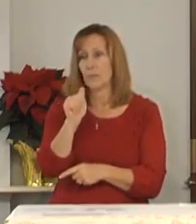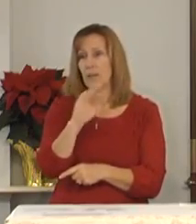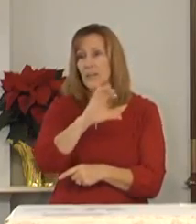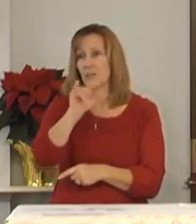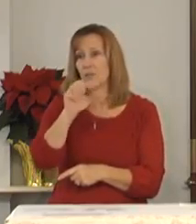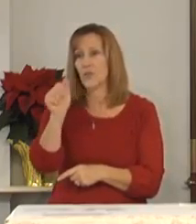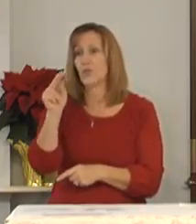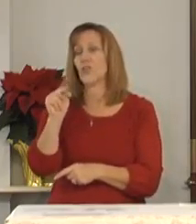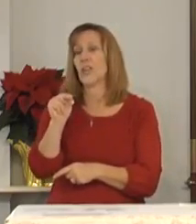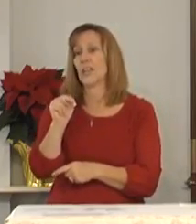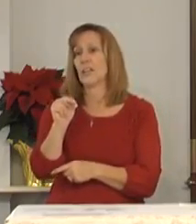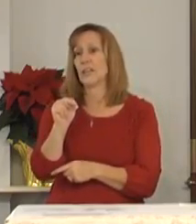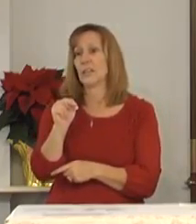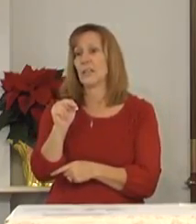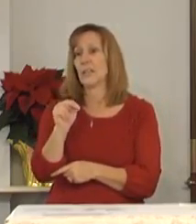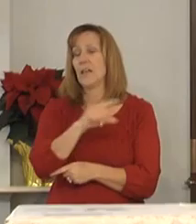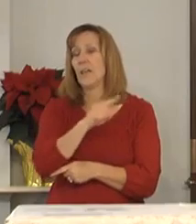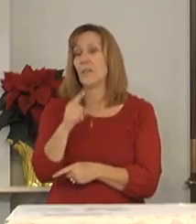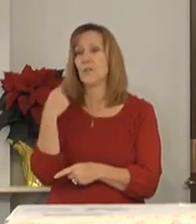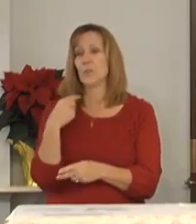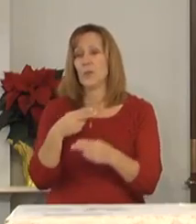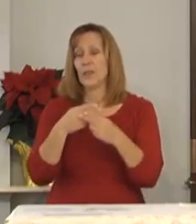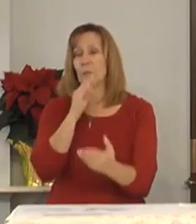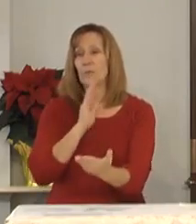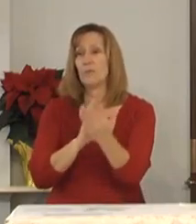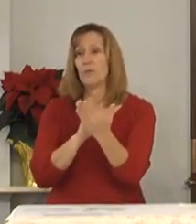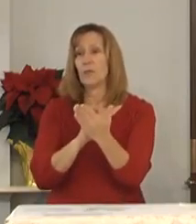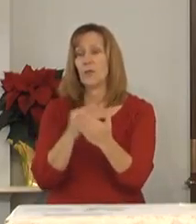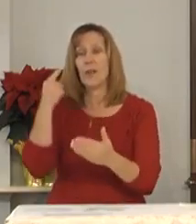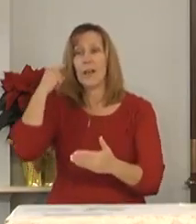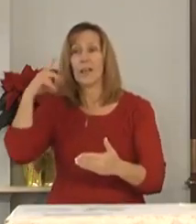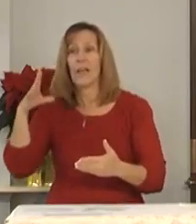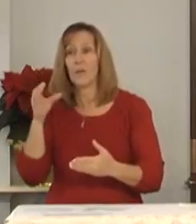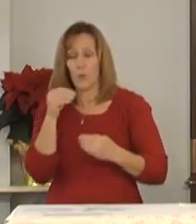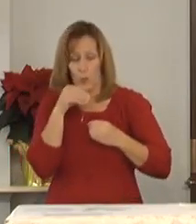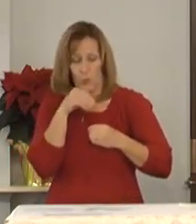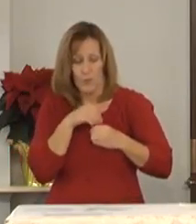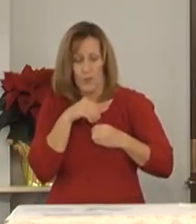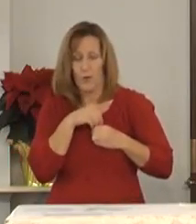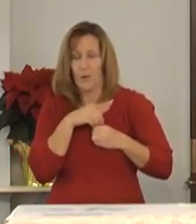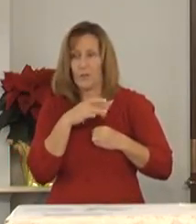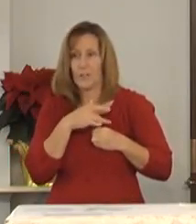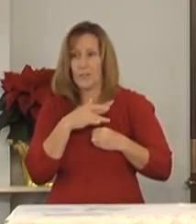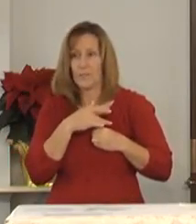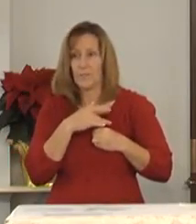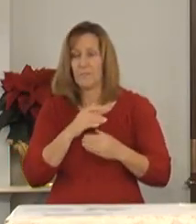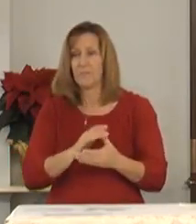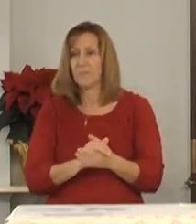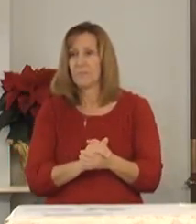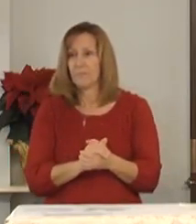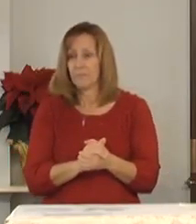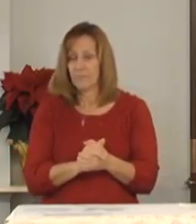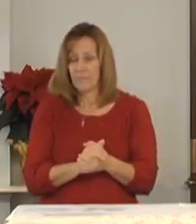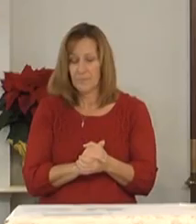Jean, and those we name before you aloud or in our hearts.